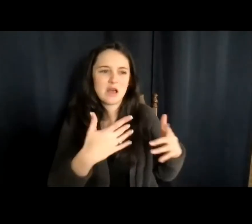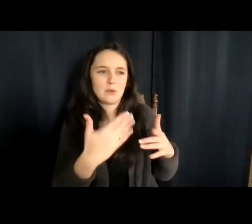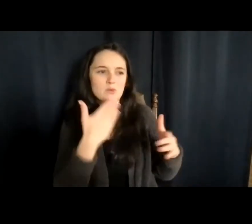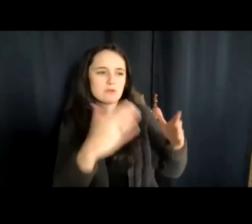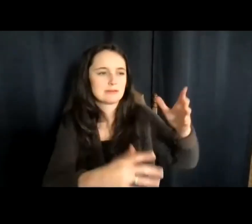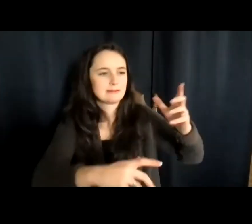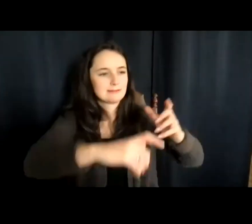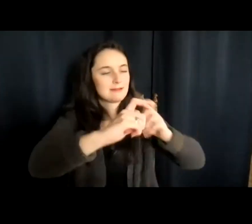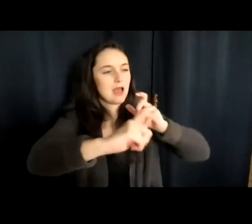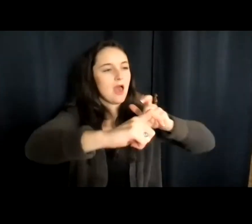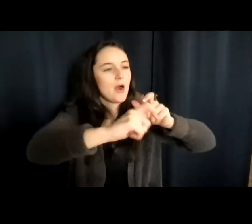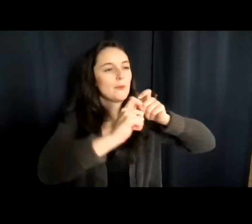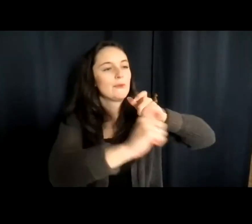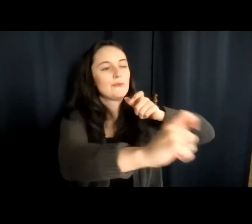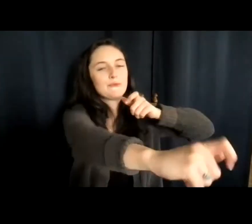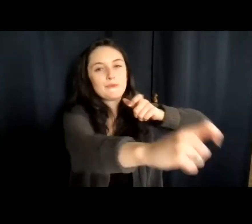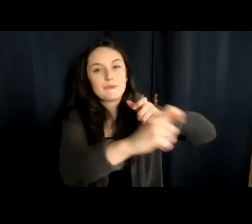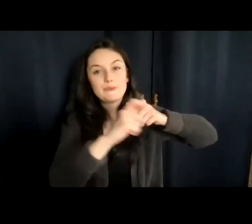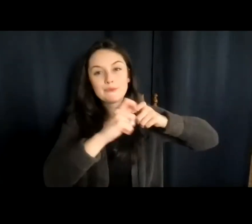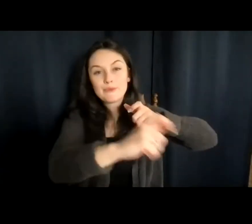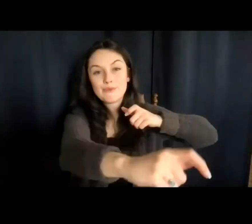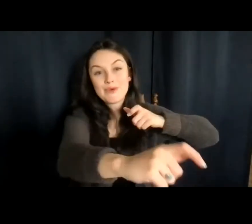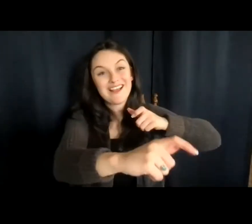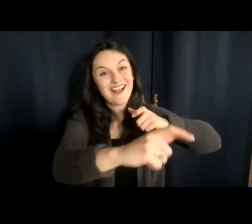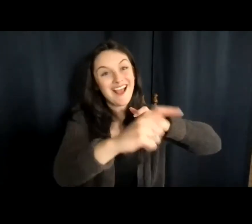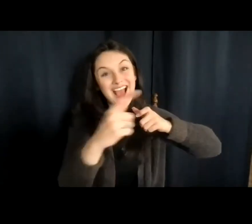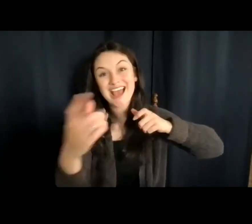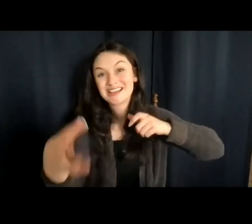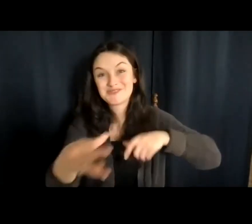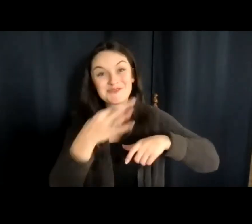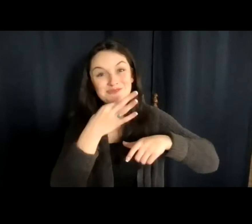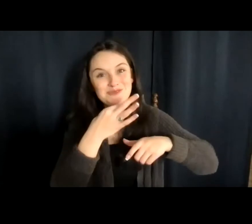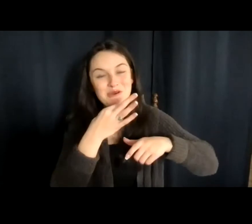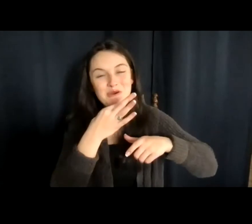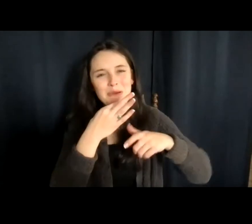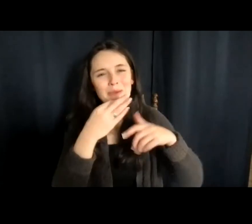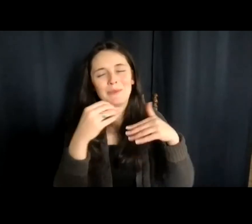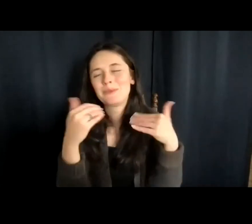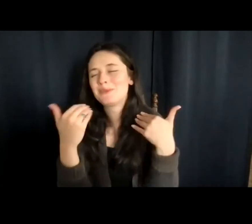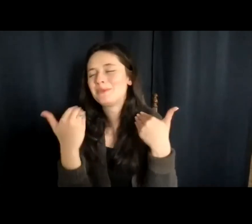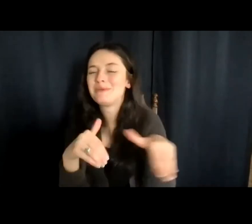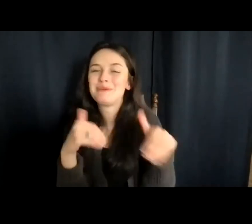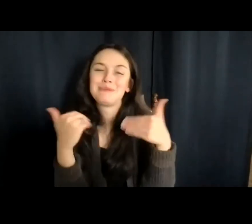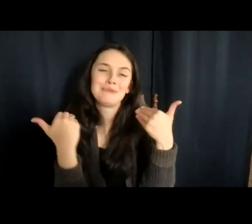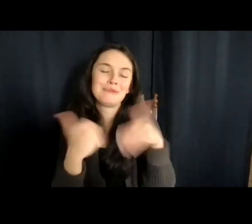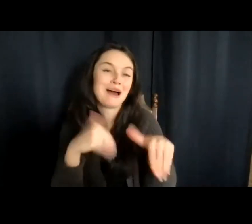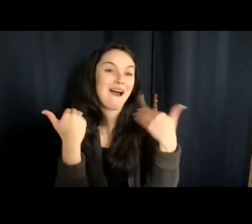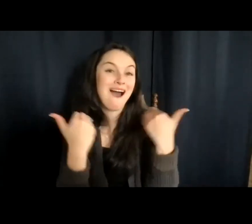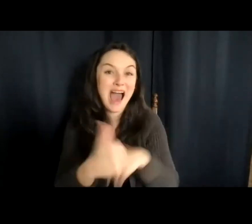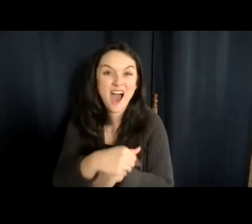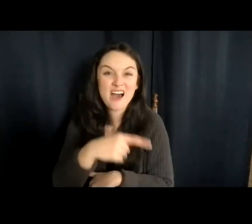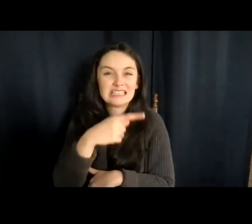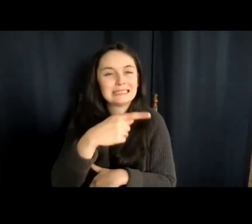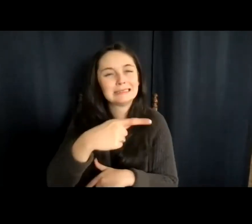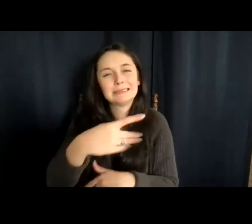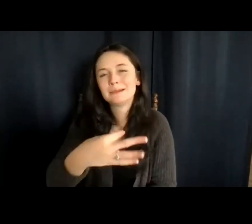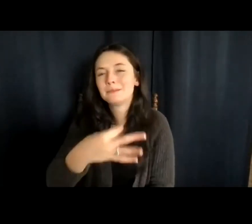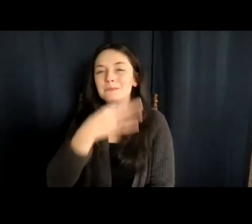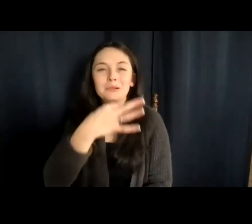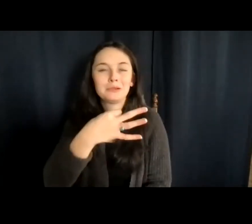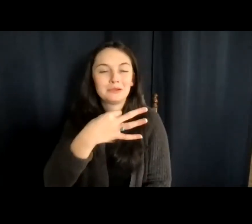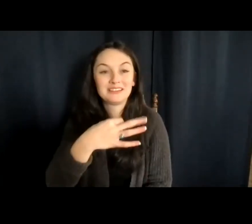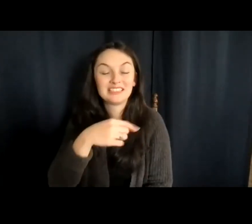Before long, Melba and her horn were making magic. She was only 8 when the local radio station invited her to play